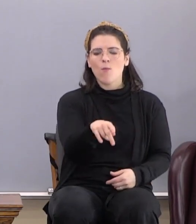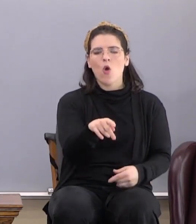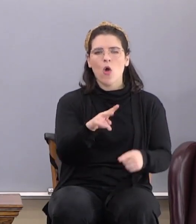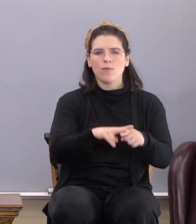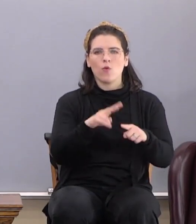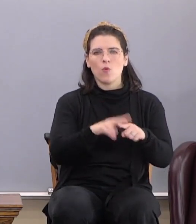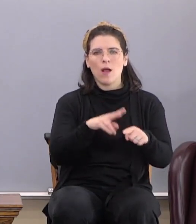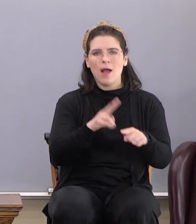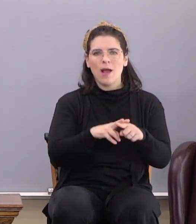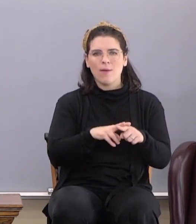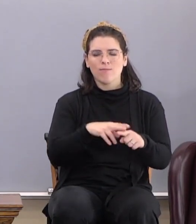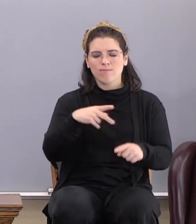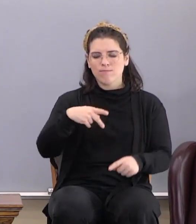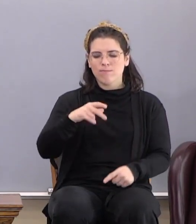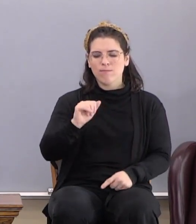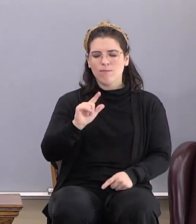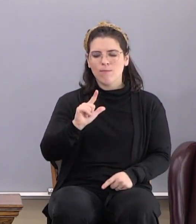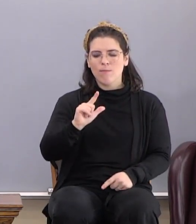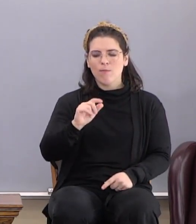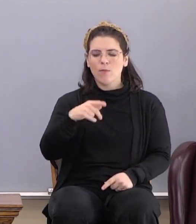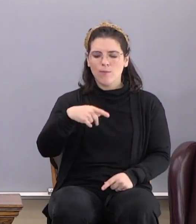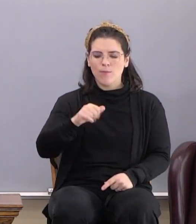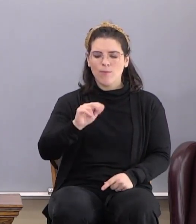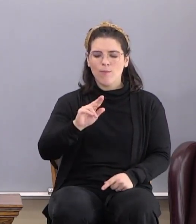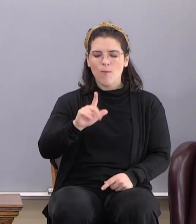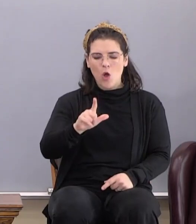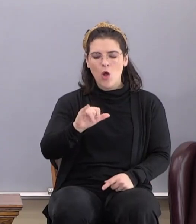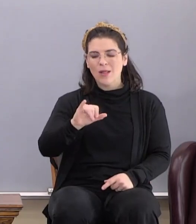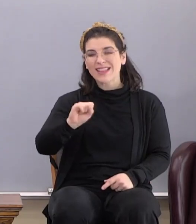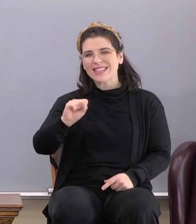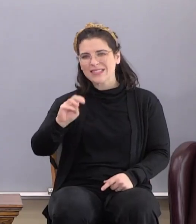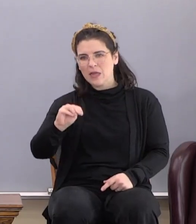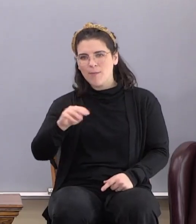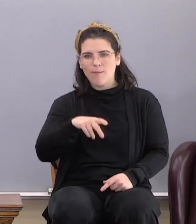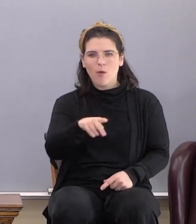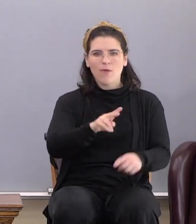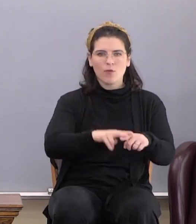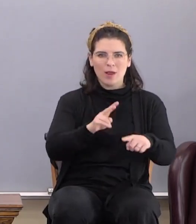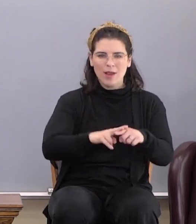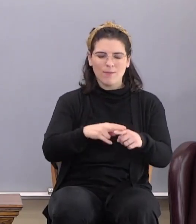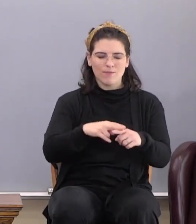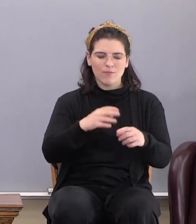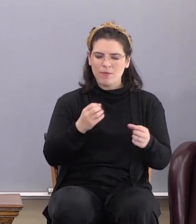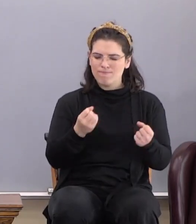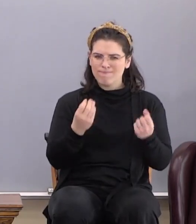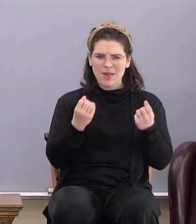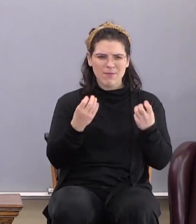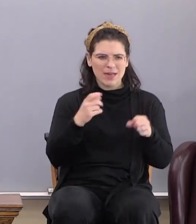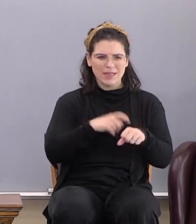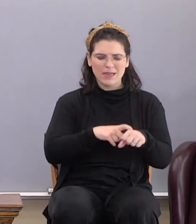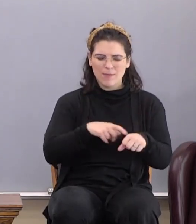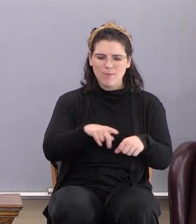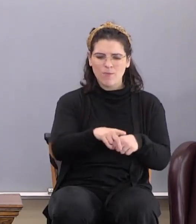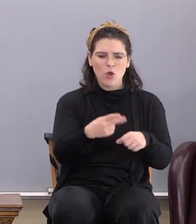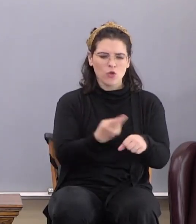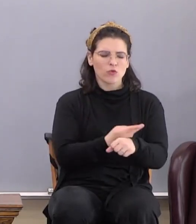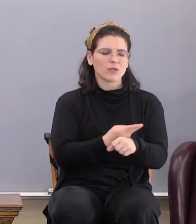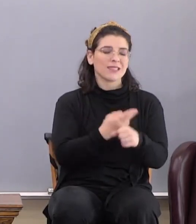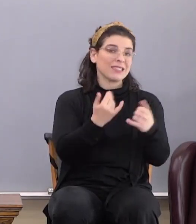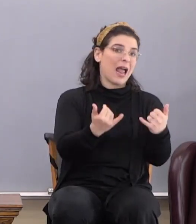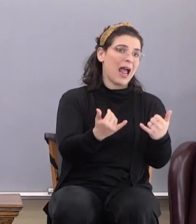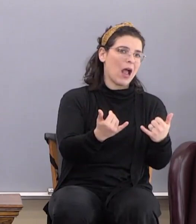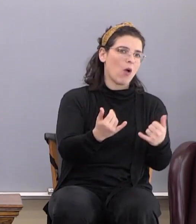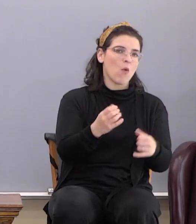Paul's epistles, quite often he will use the language now or but now. So